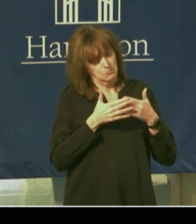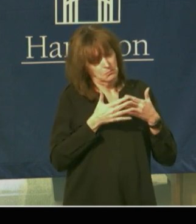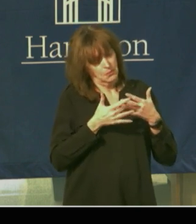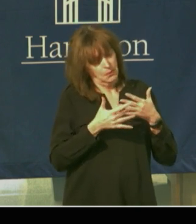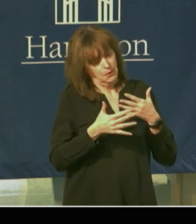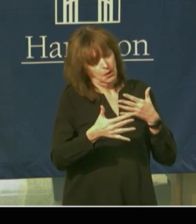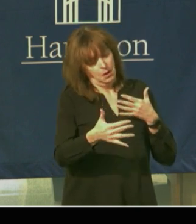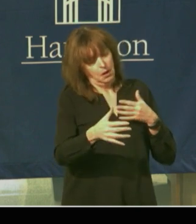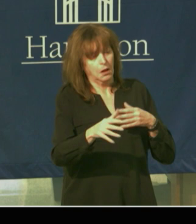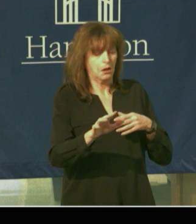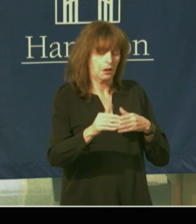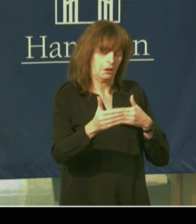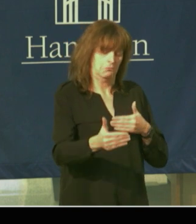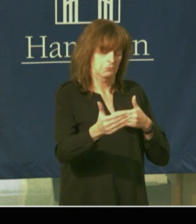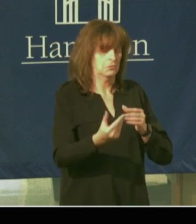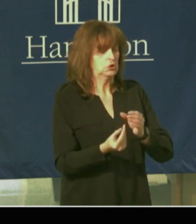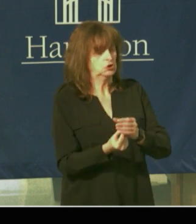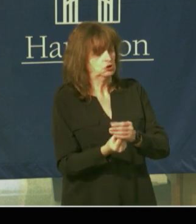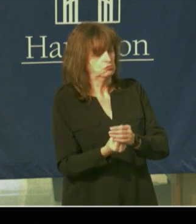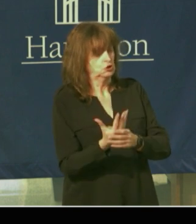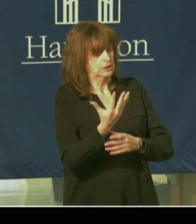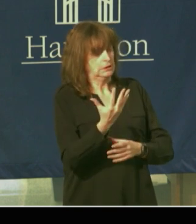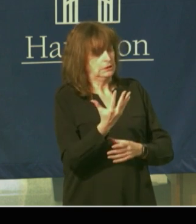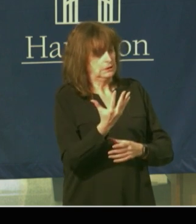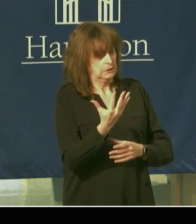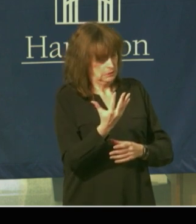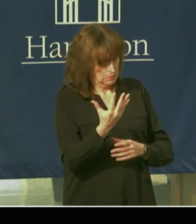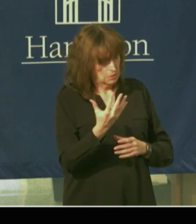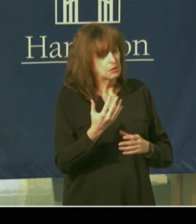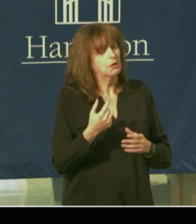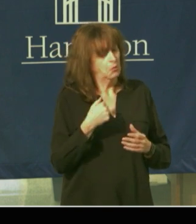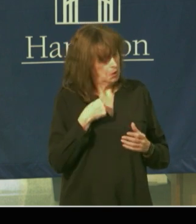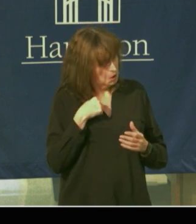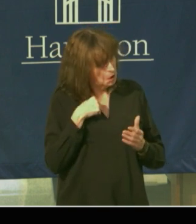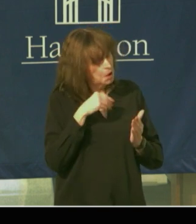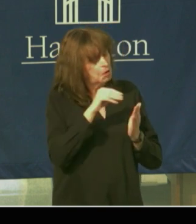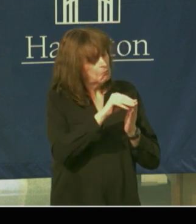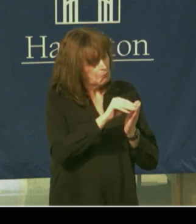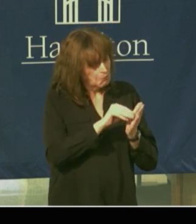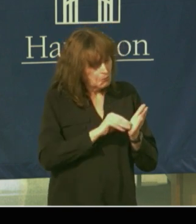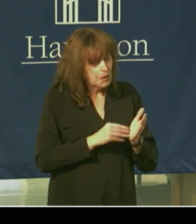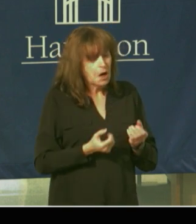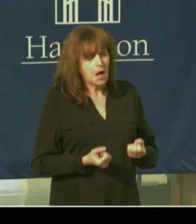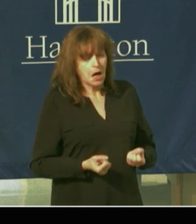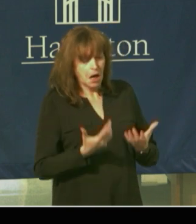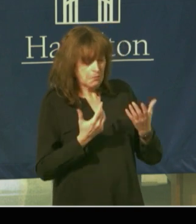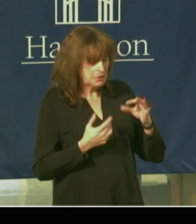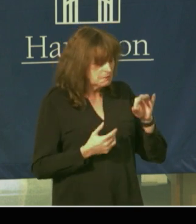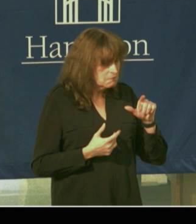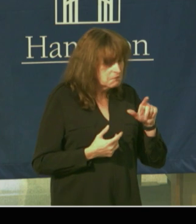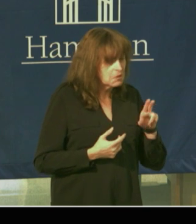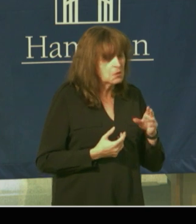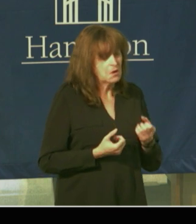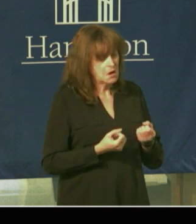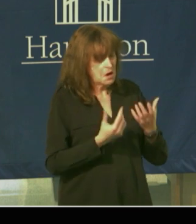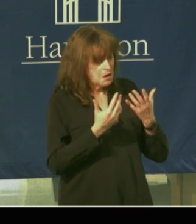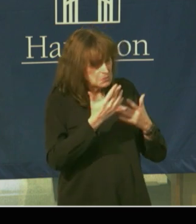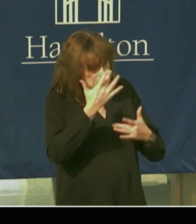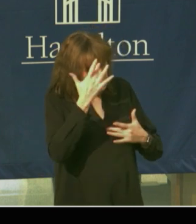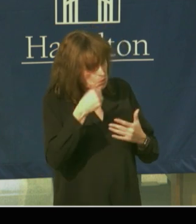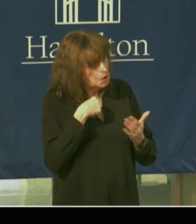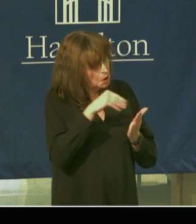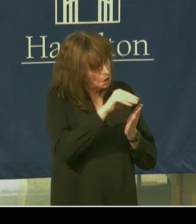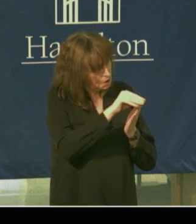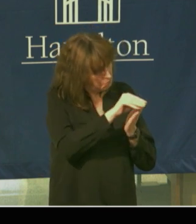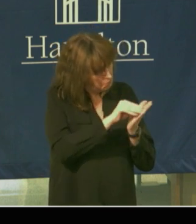we'll track the numbers of positive test results so that we know where it is. People generally, when they